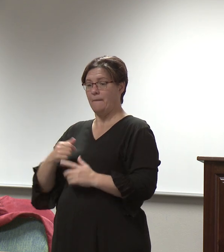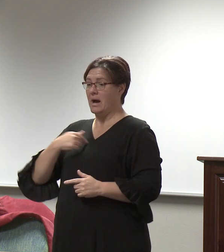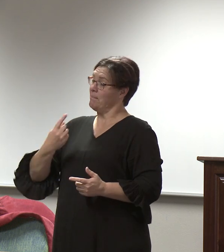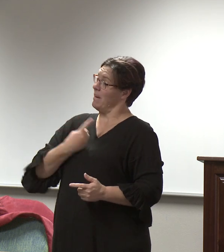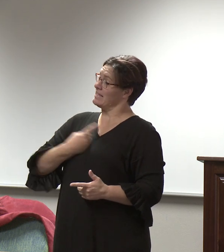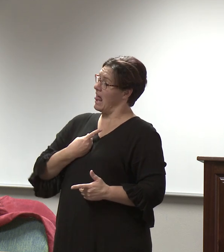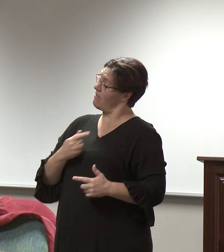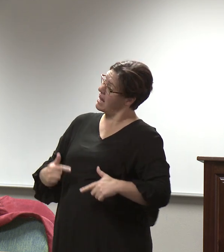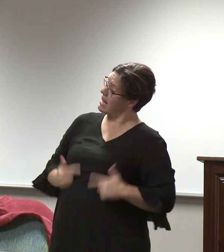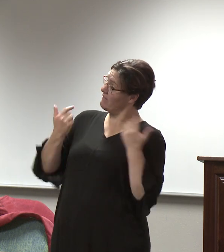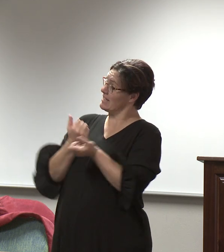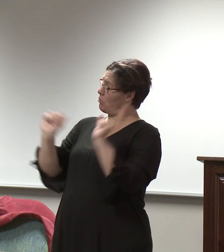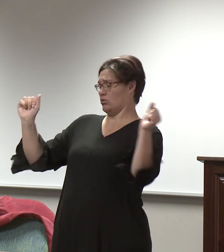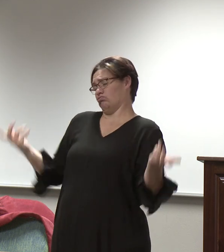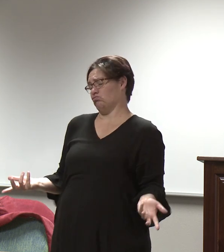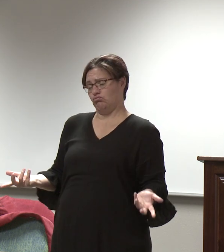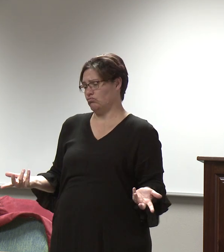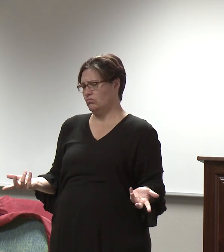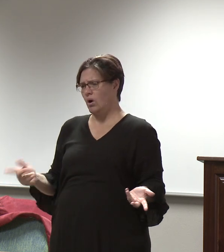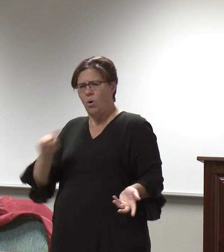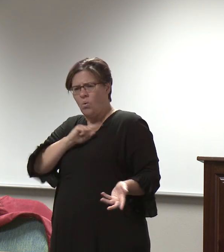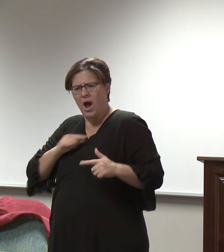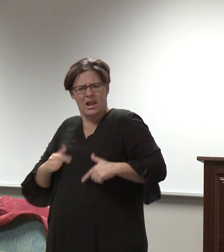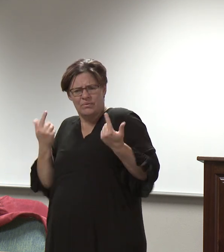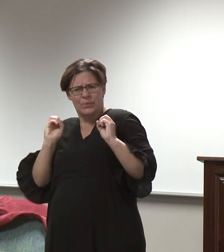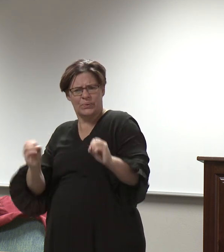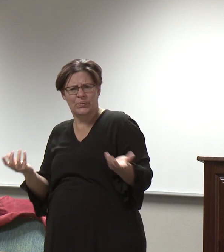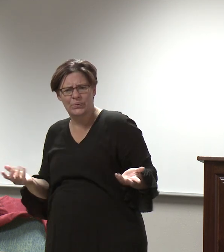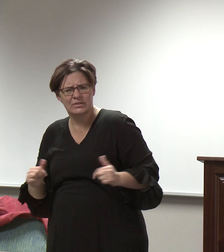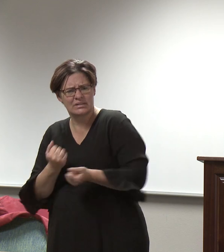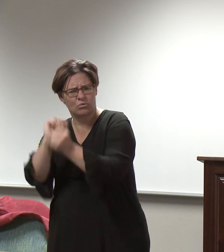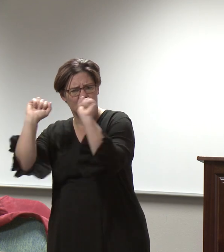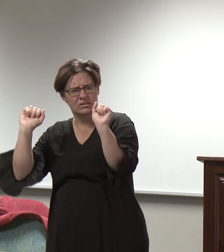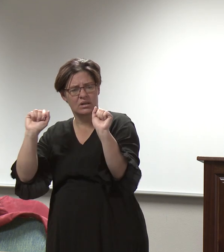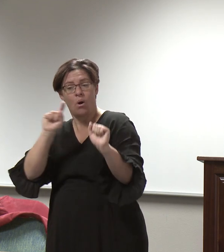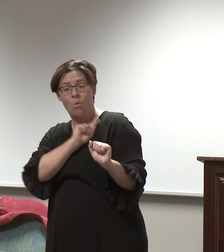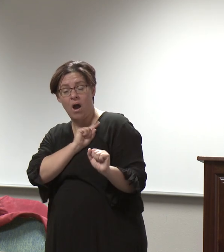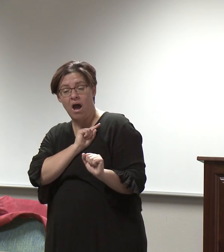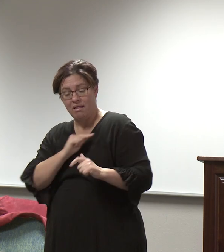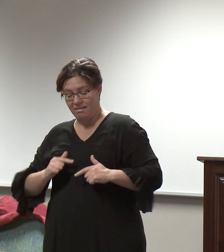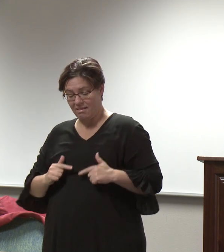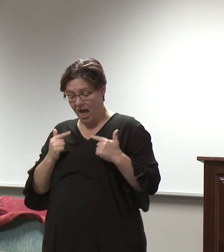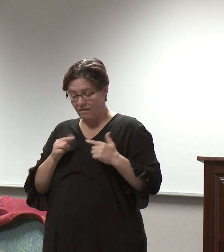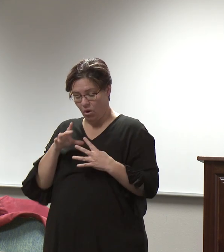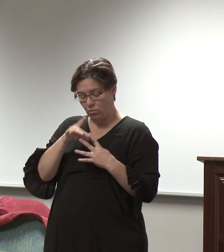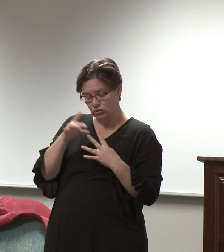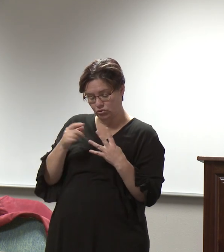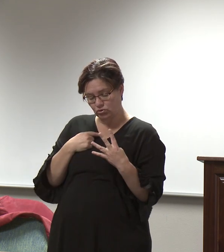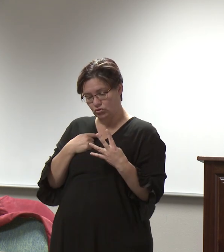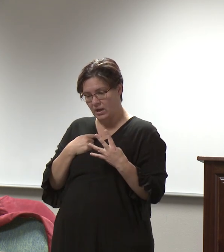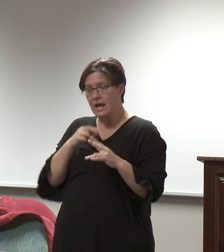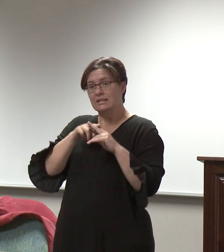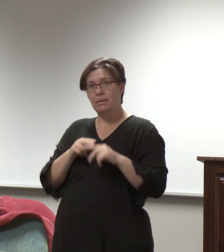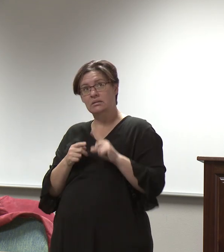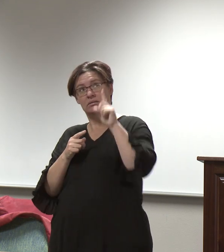democratically. Why they don't live democratically? Because their life chances depend on the veto